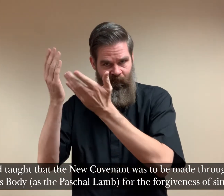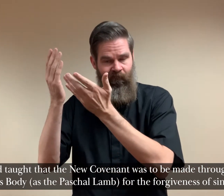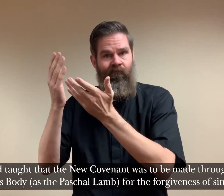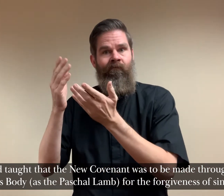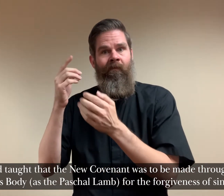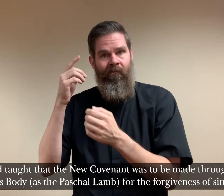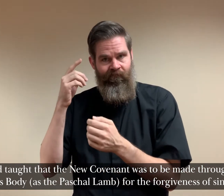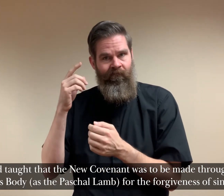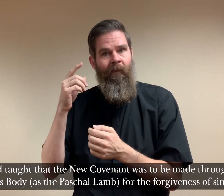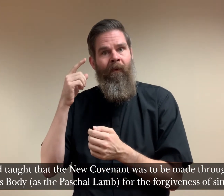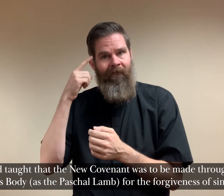sins.